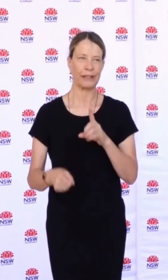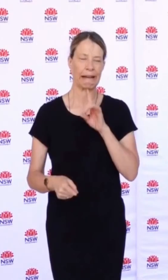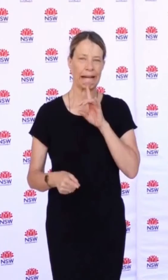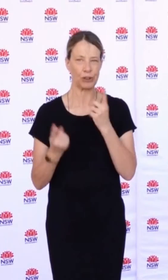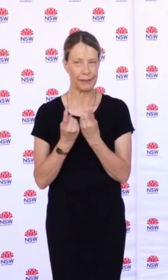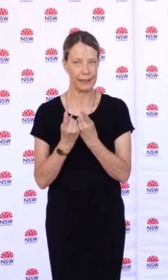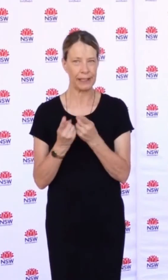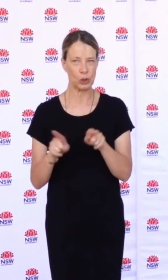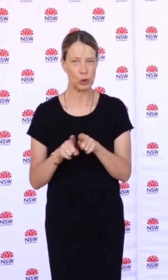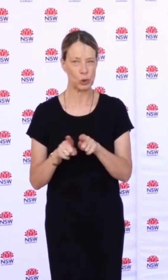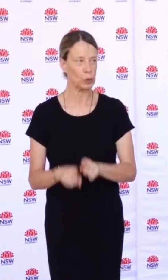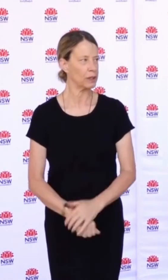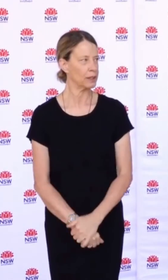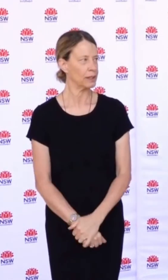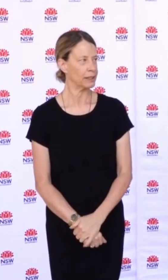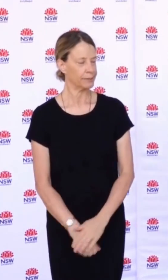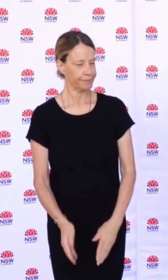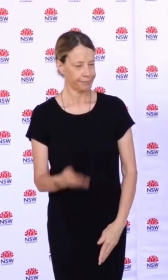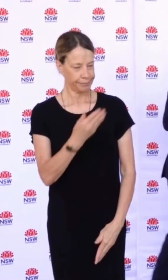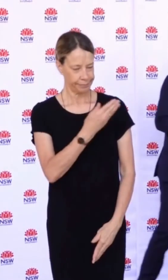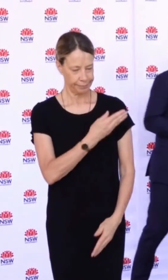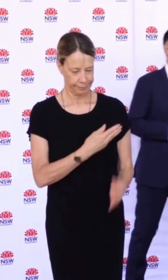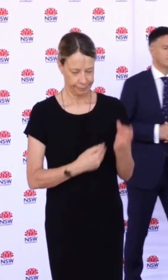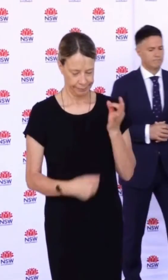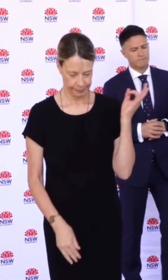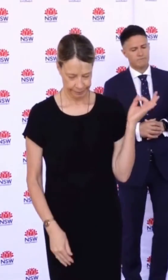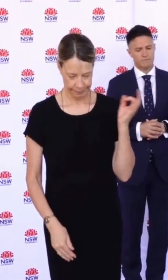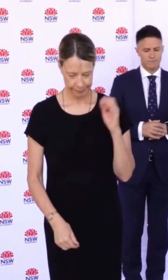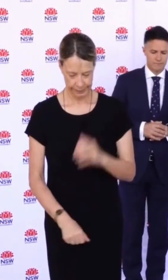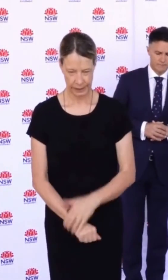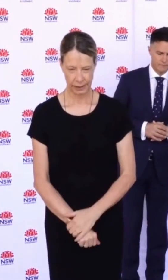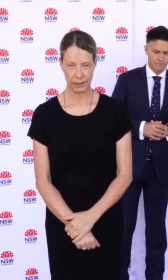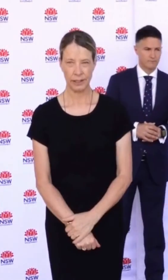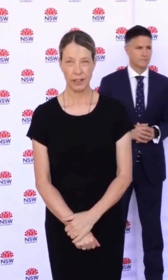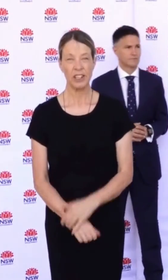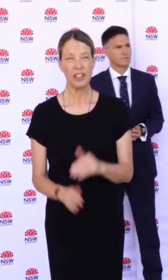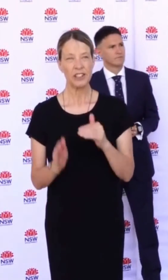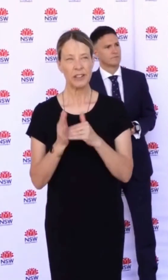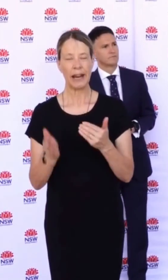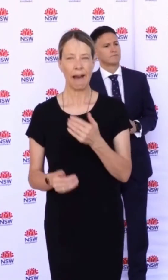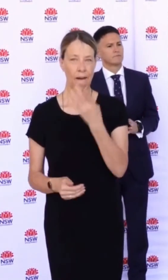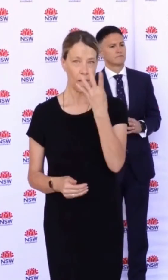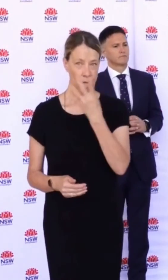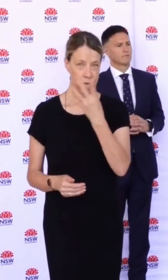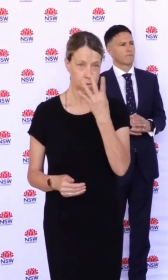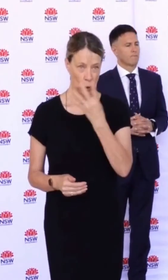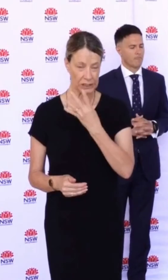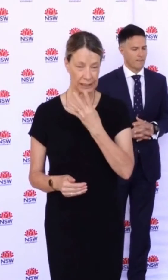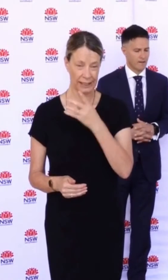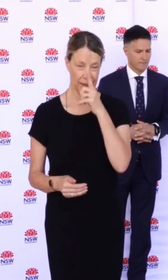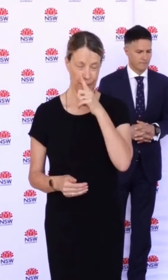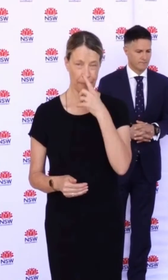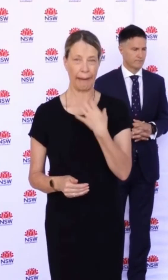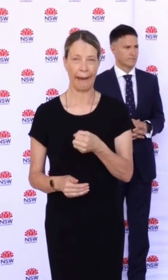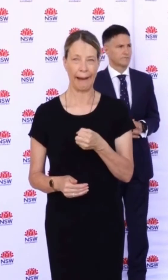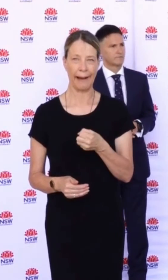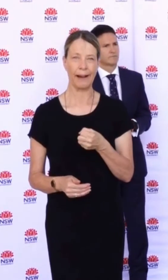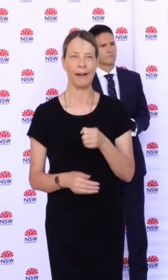put your details through the web browsers. And in fact, in the half hour prior to us fixing it up, there was about, I